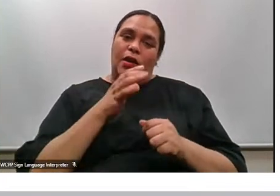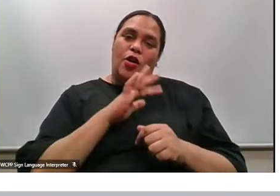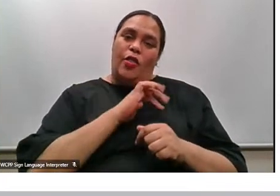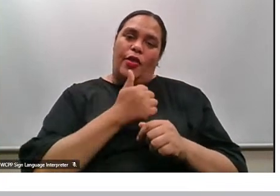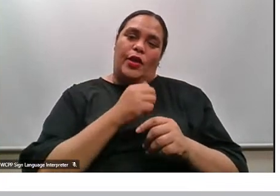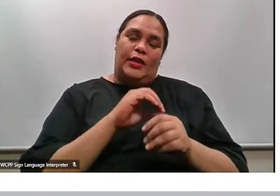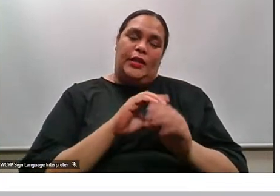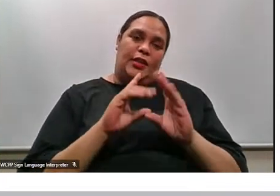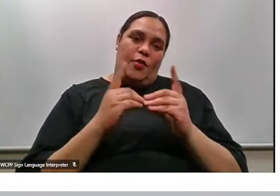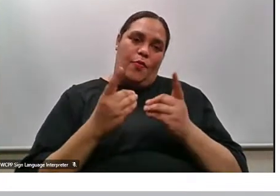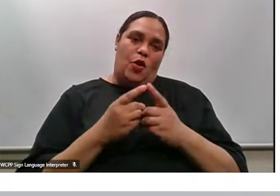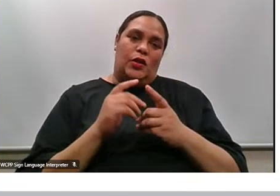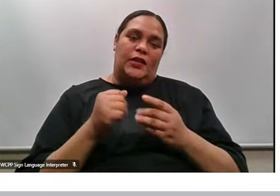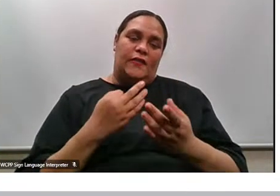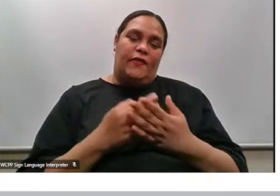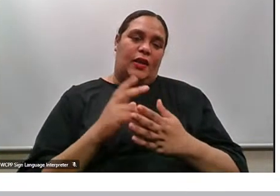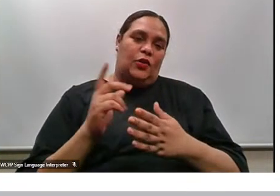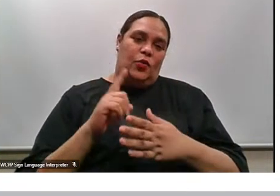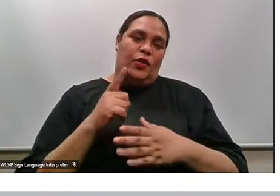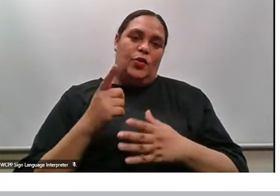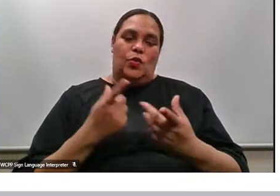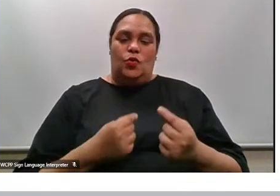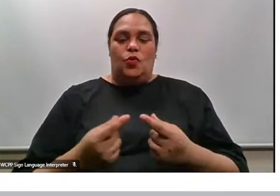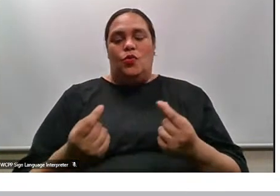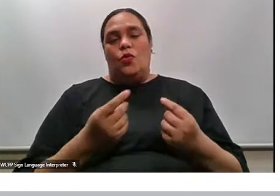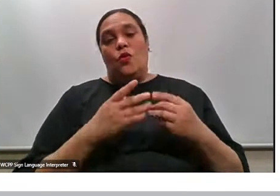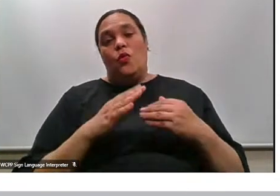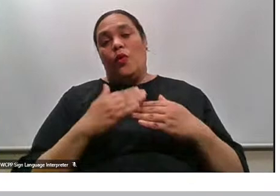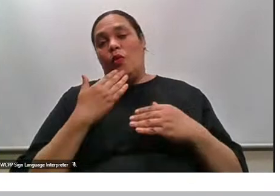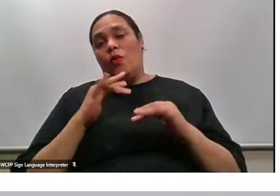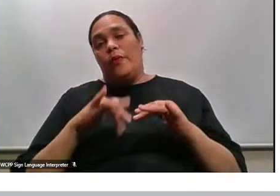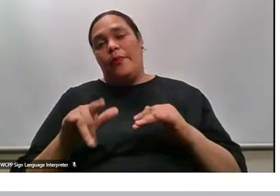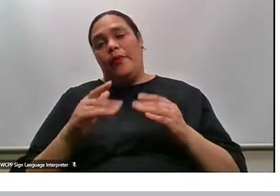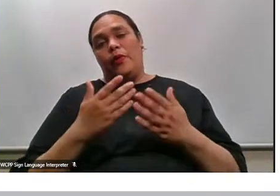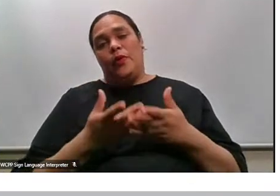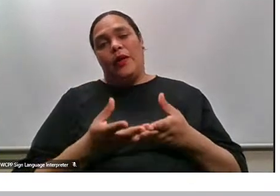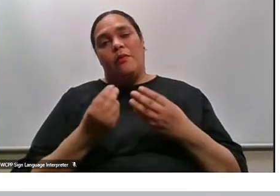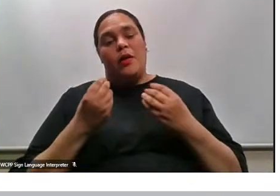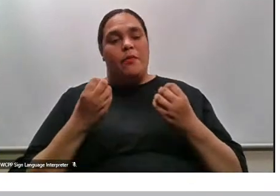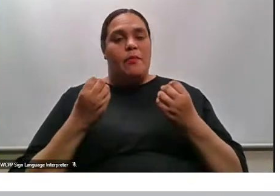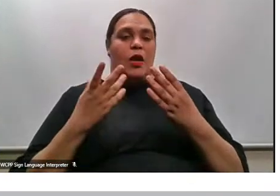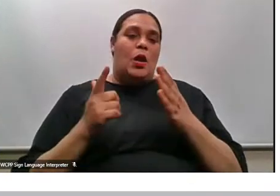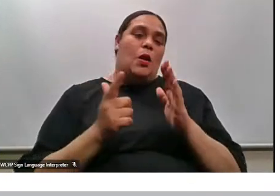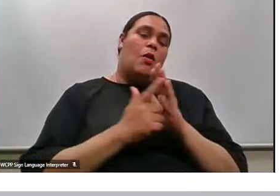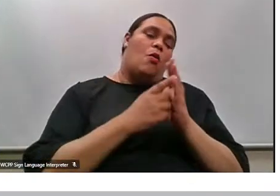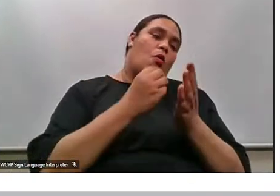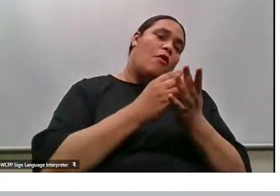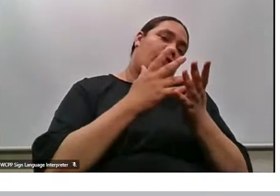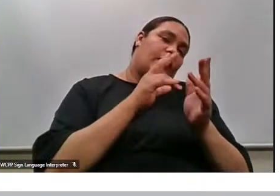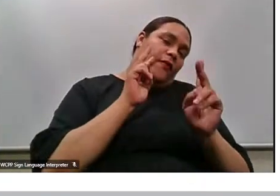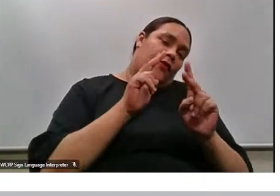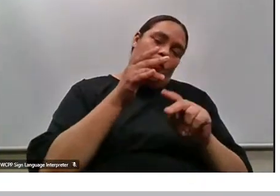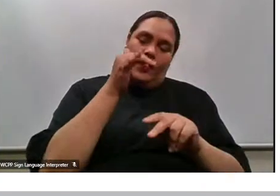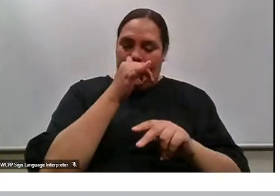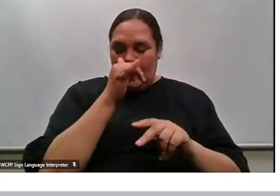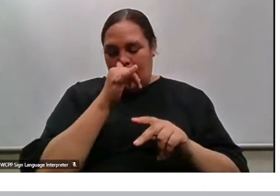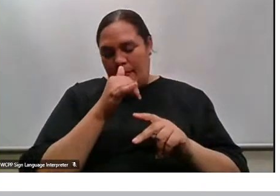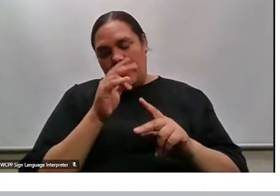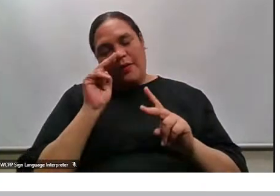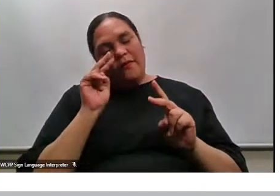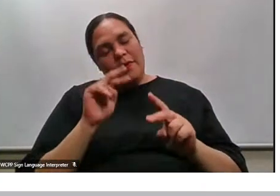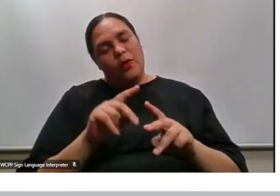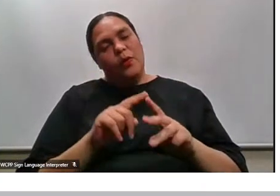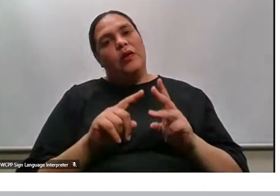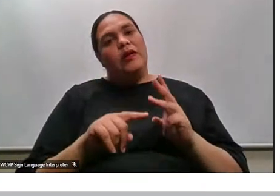department, is the fact that you are dealing with people that are looking at it from a law enforcement point of view, criminalizing point of view,